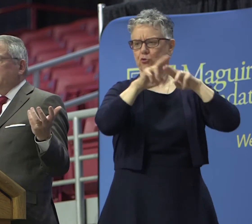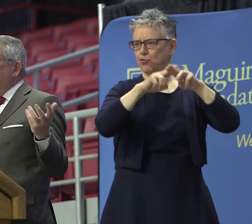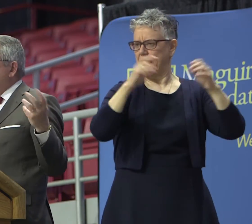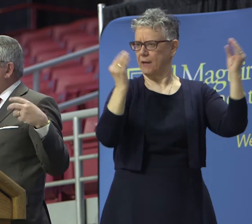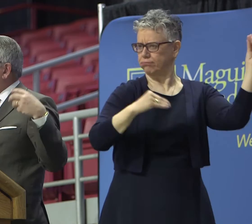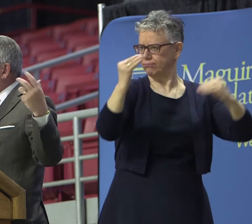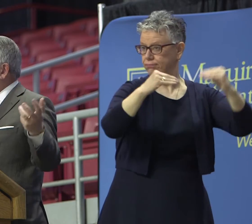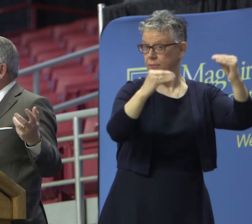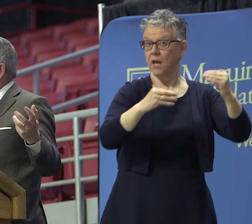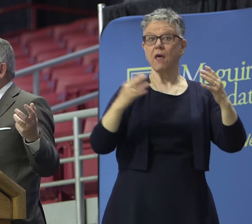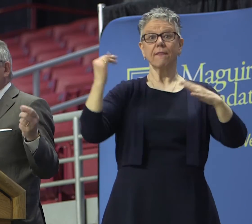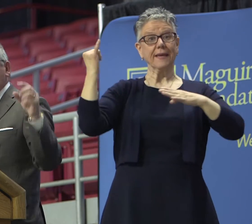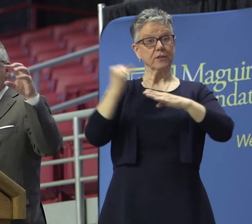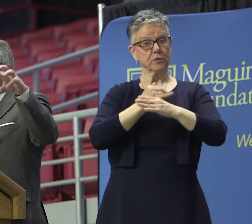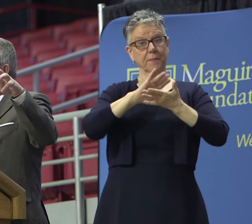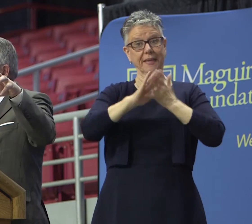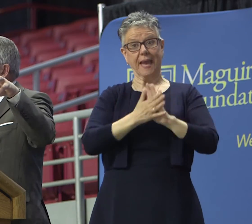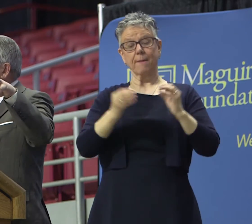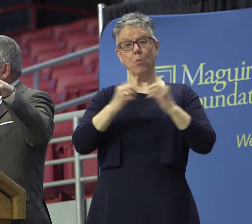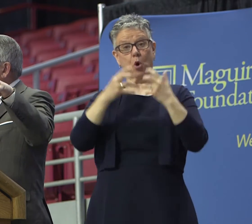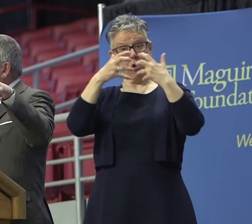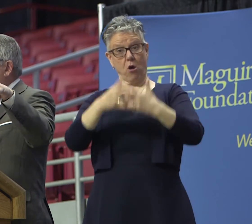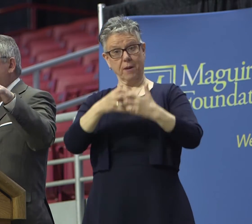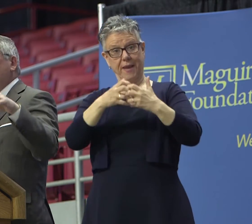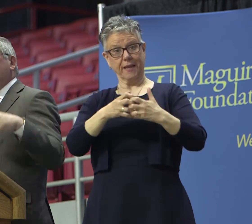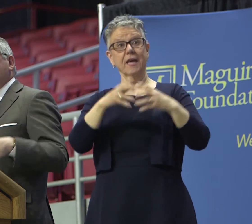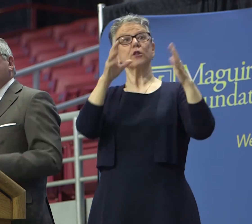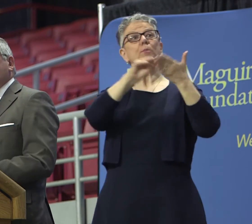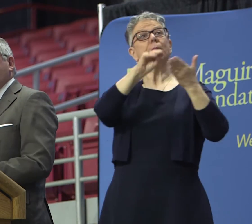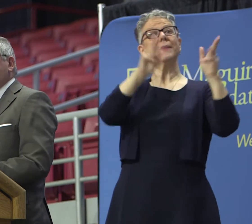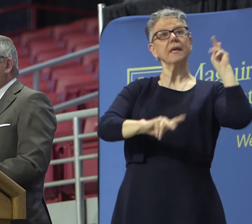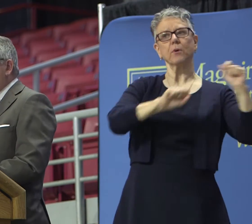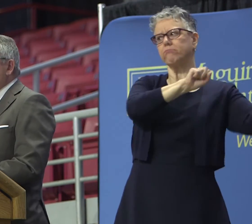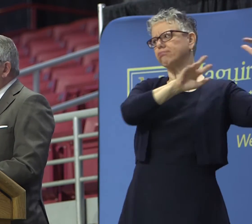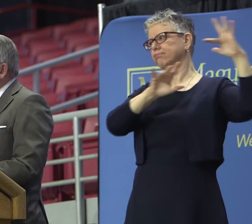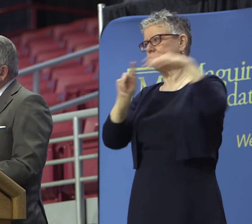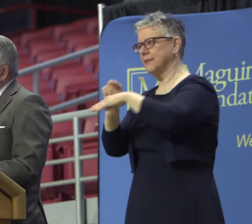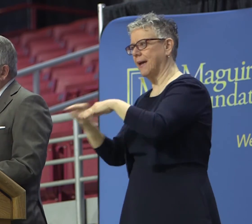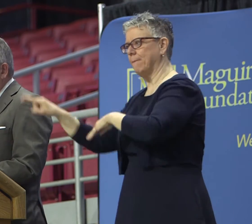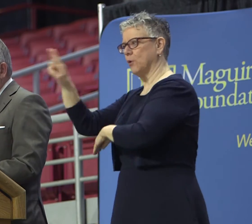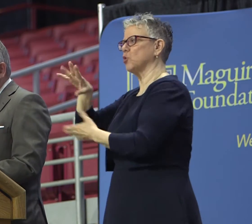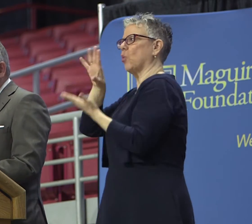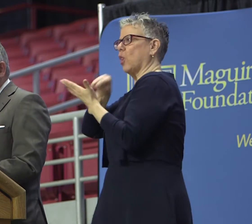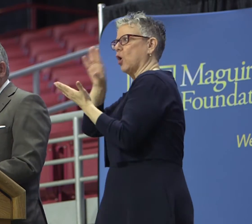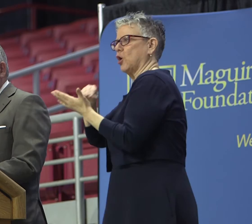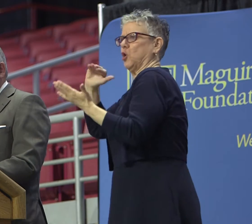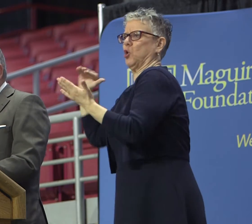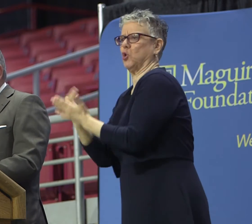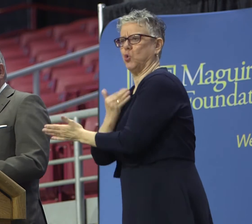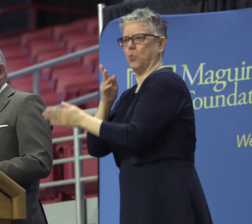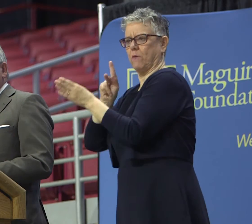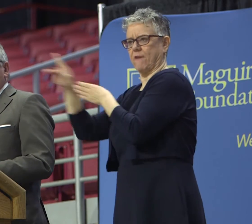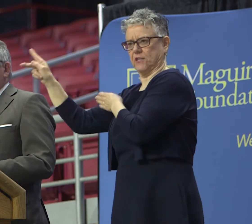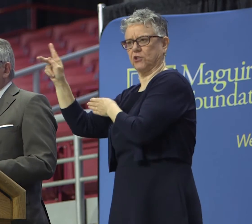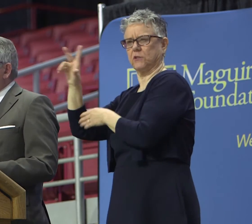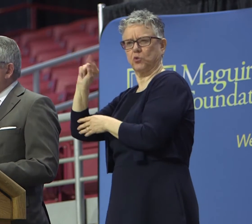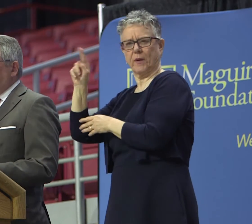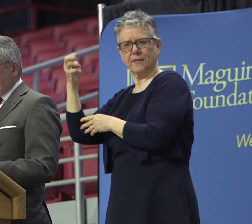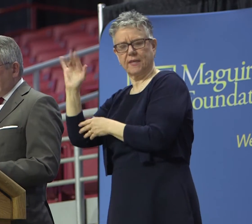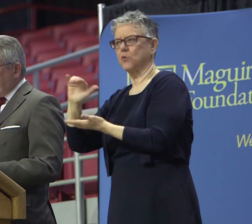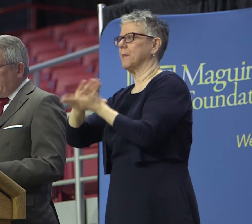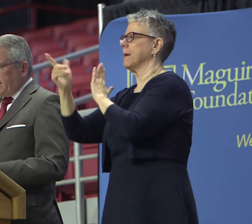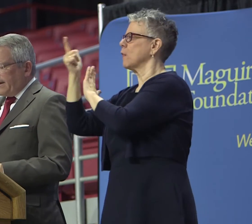As those industries industrialized, they flooded to Temple to be trained in 20th century professions: